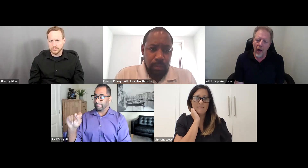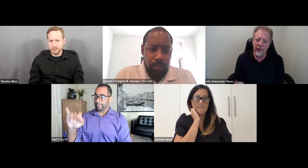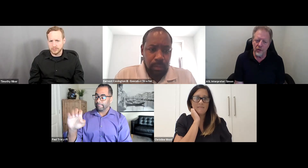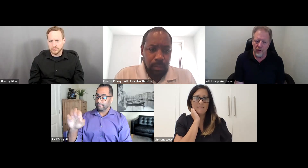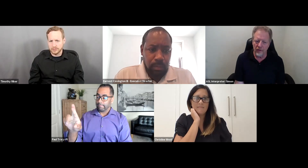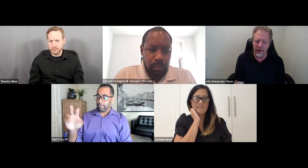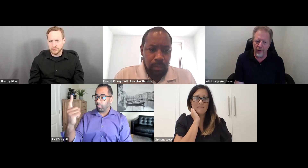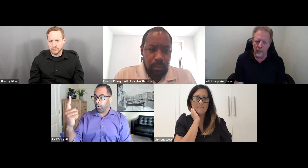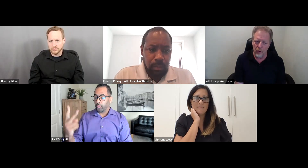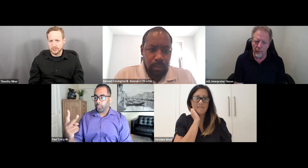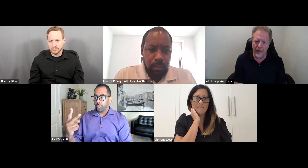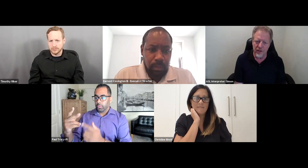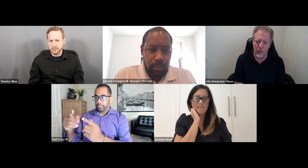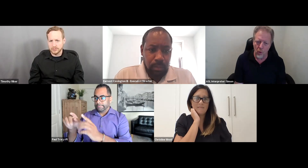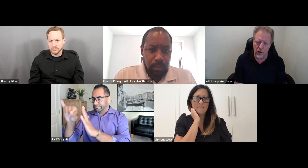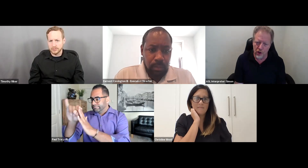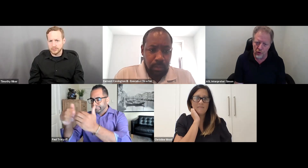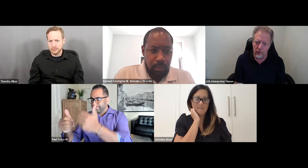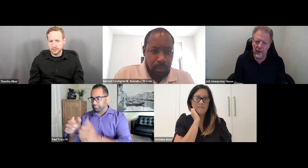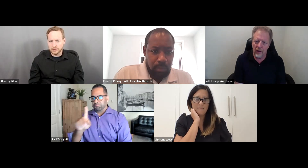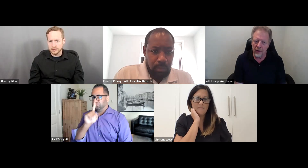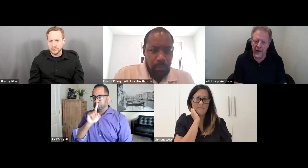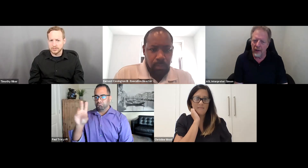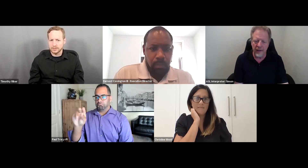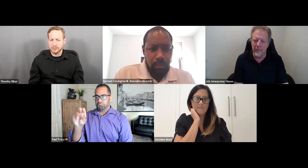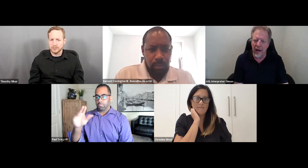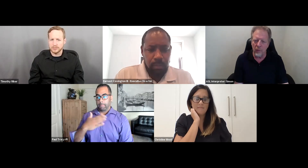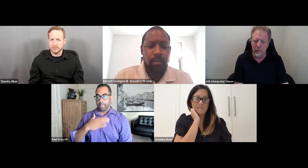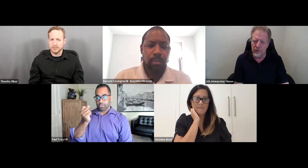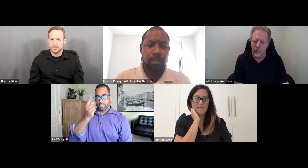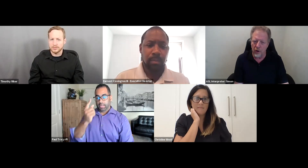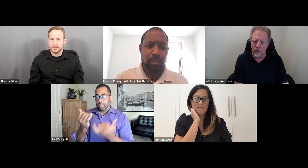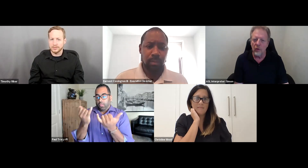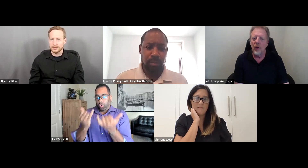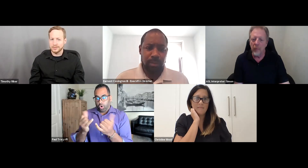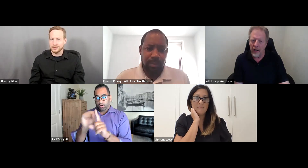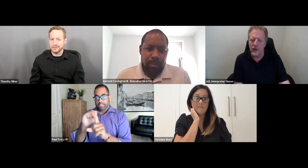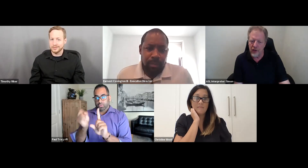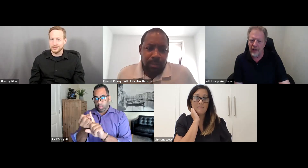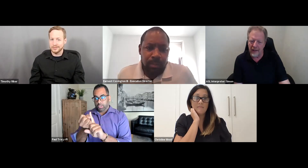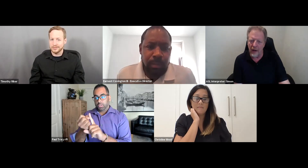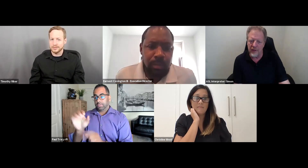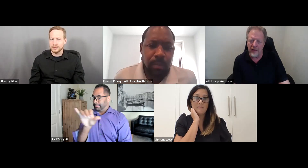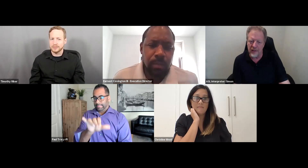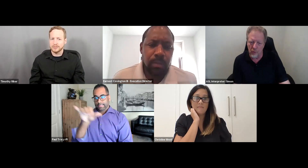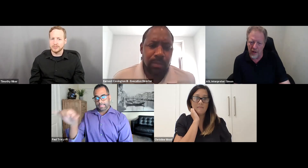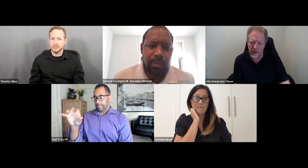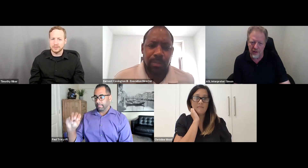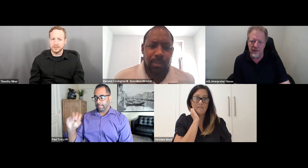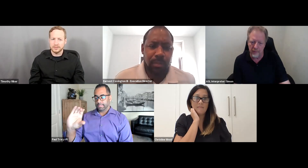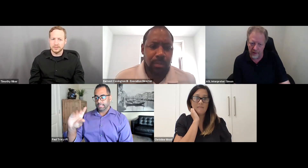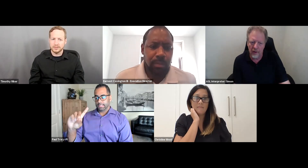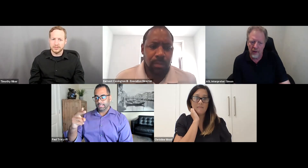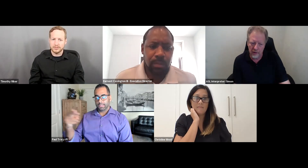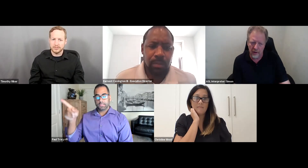my comment is really related when we talk about tier 1 and 2. Okay, it didn't matter whether it was tier 1 or 2. My understanding now is that the situation